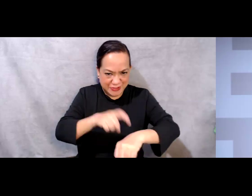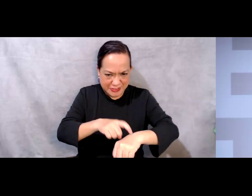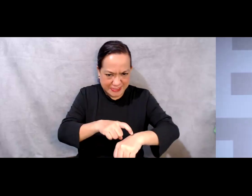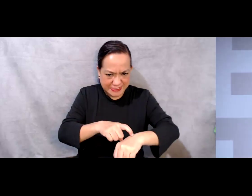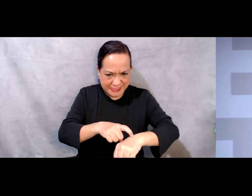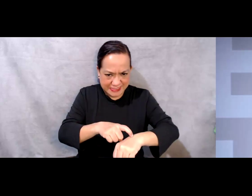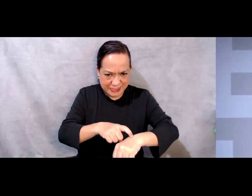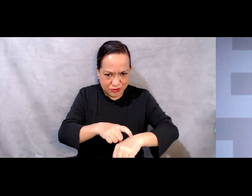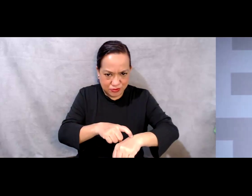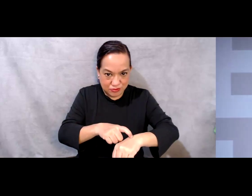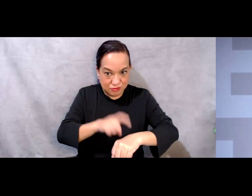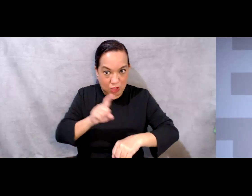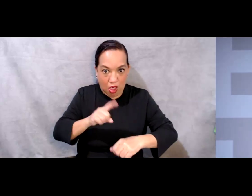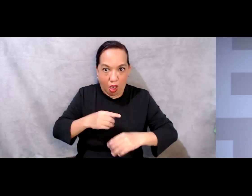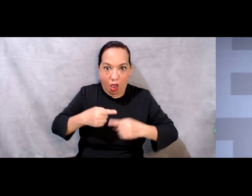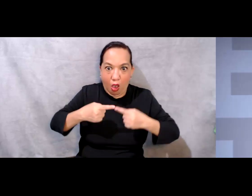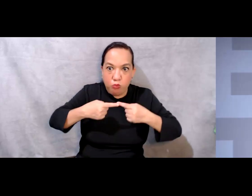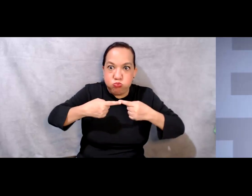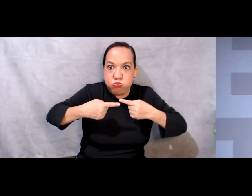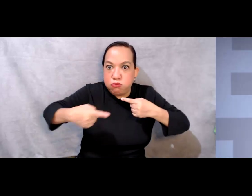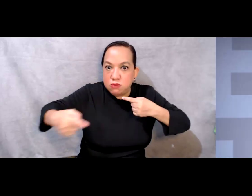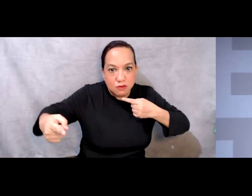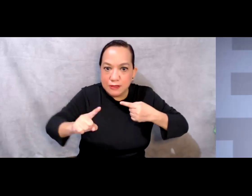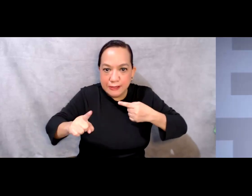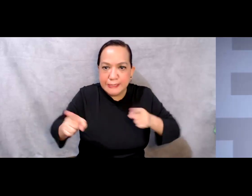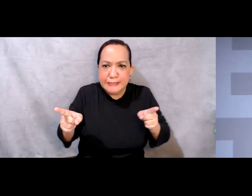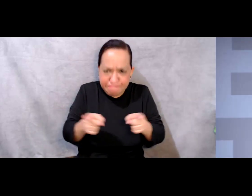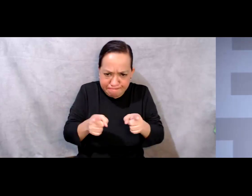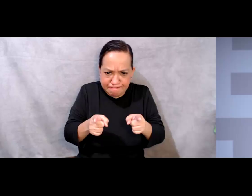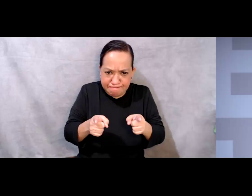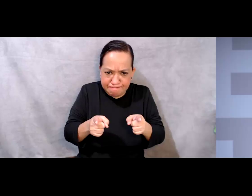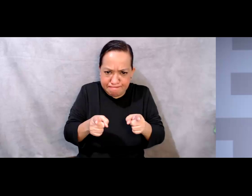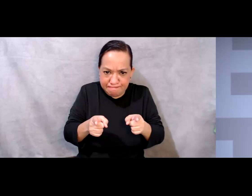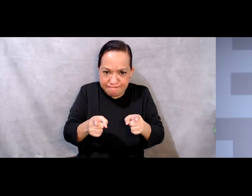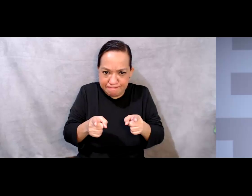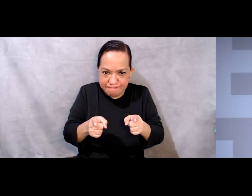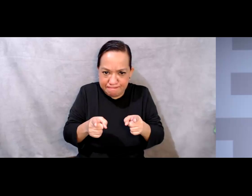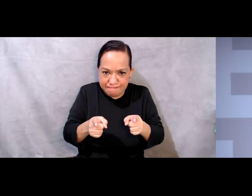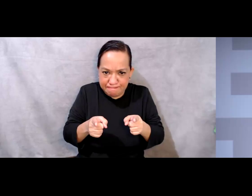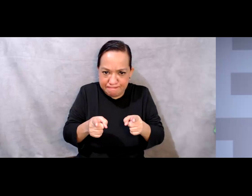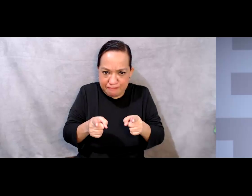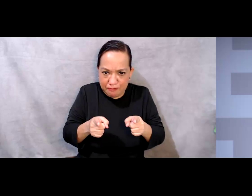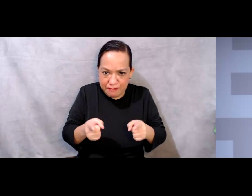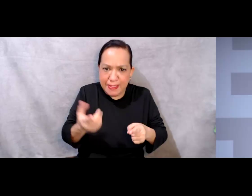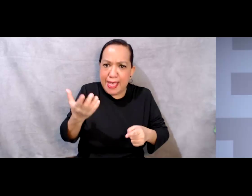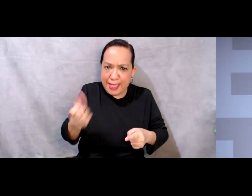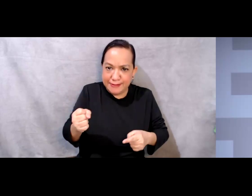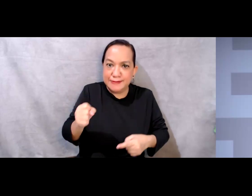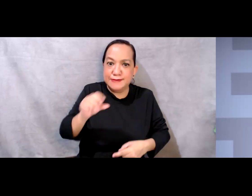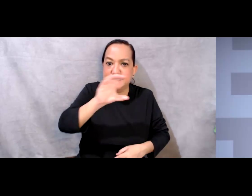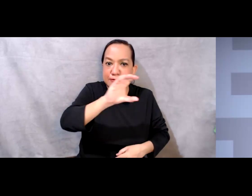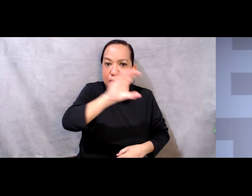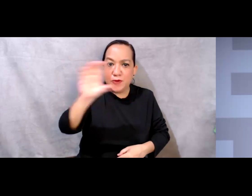mentioned before, we are taking questions because we are live on Zoom as well. We're taking questions on Pigeonhole, but we